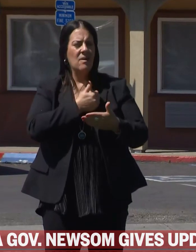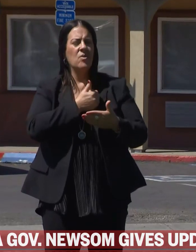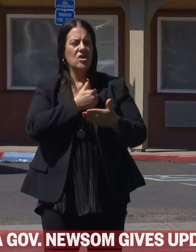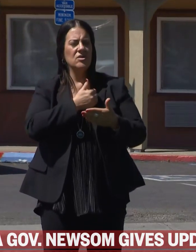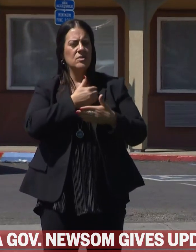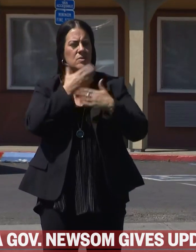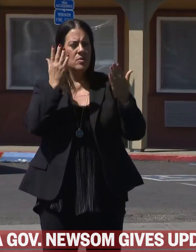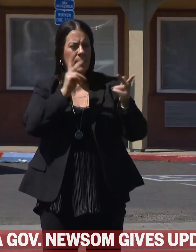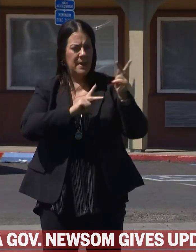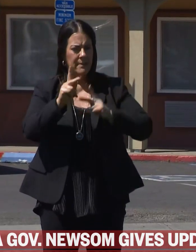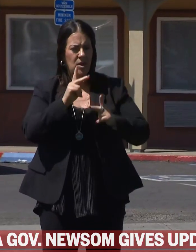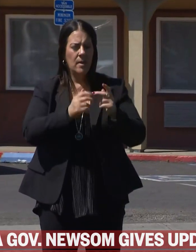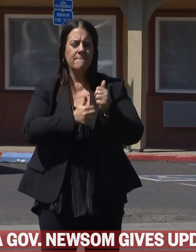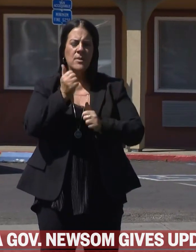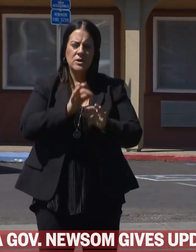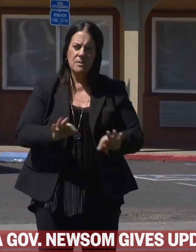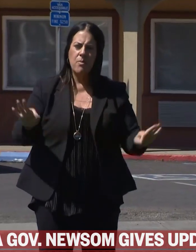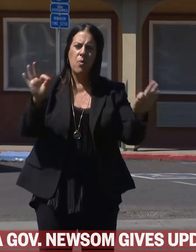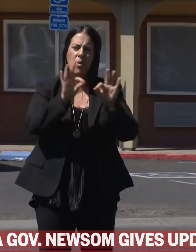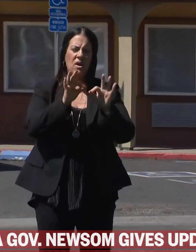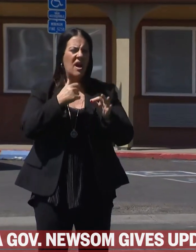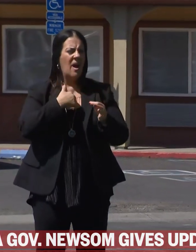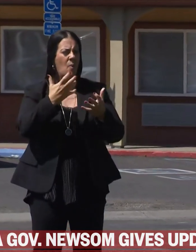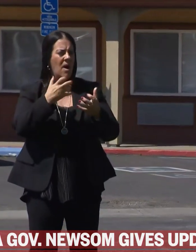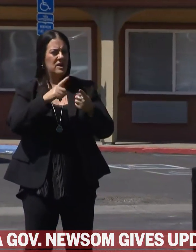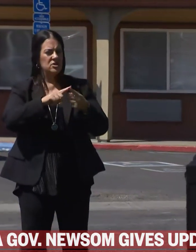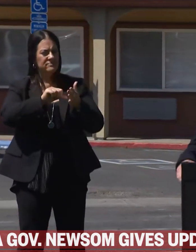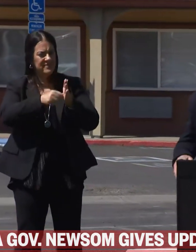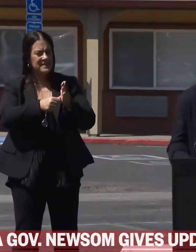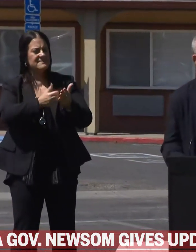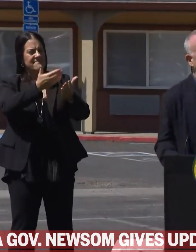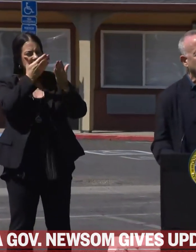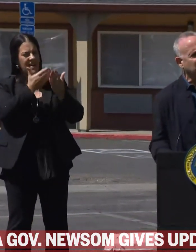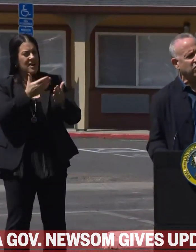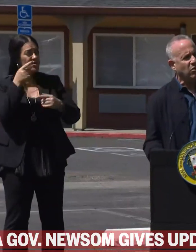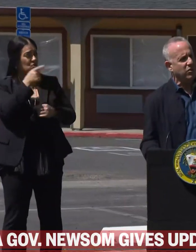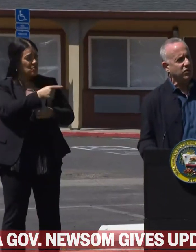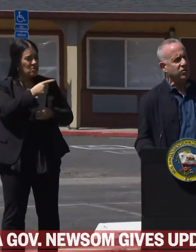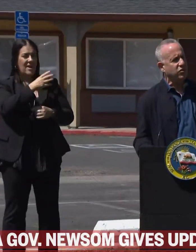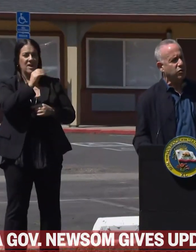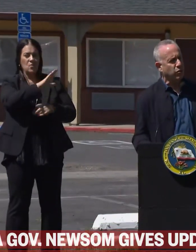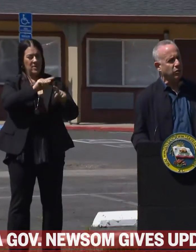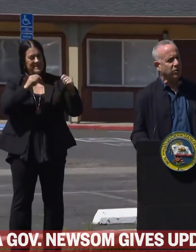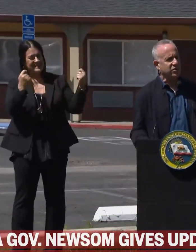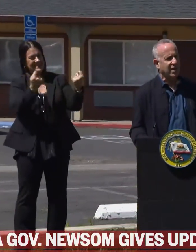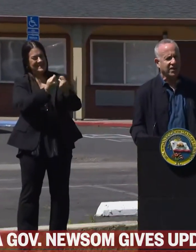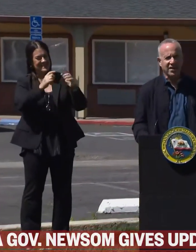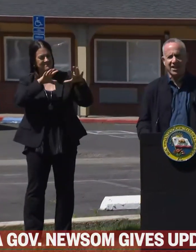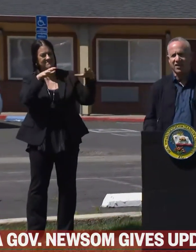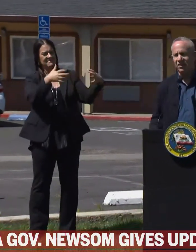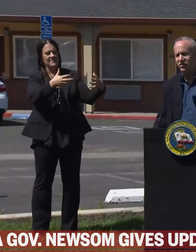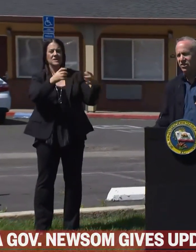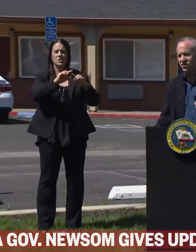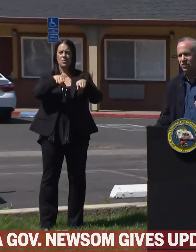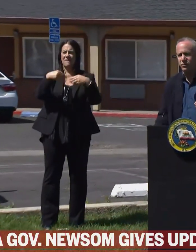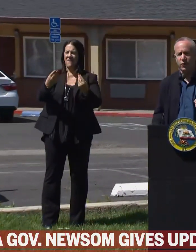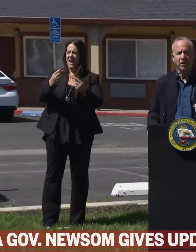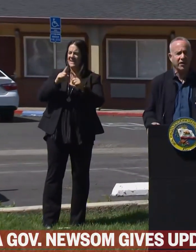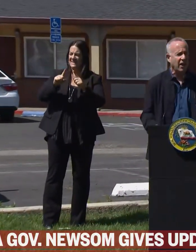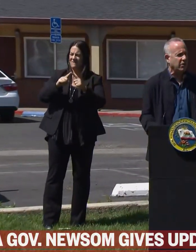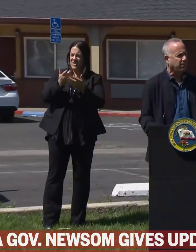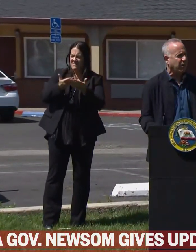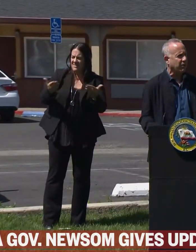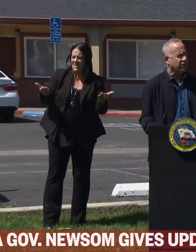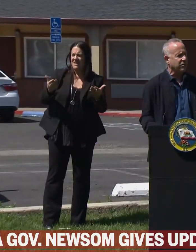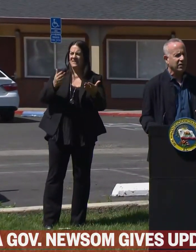importantly, I want to thank you and your administration for providing the resources, the tools, and the technical assistance for